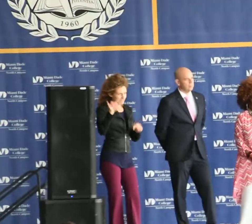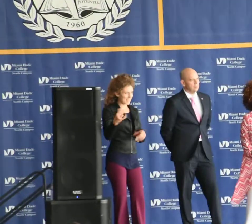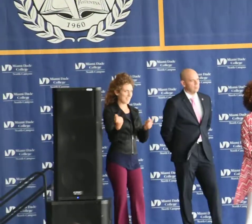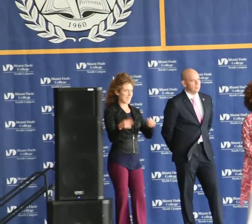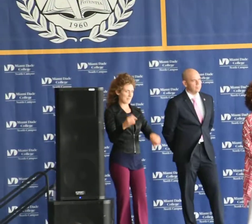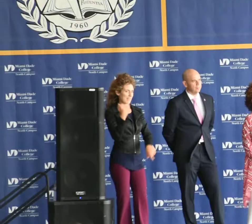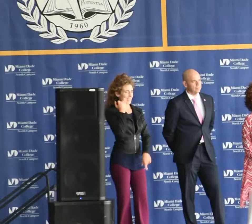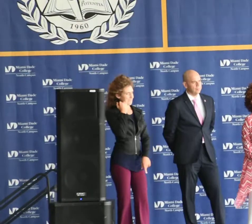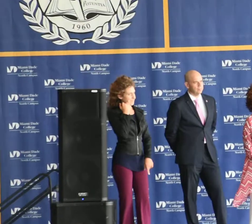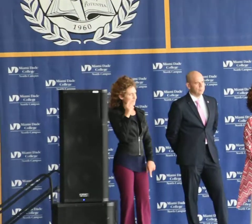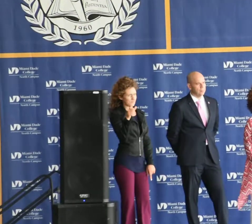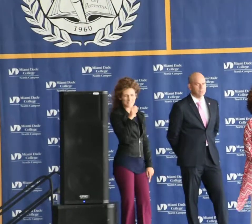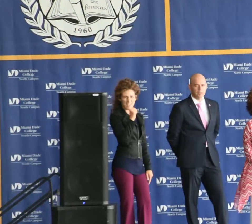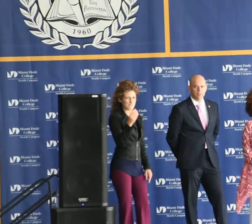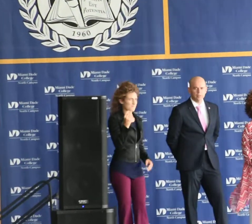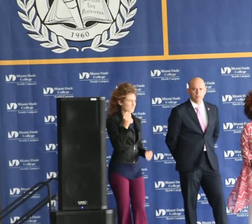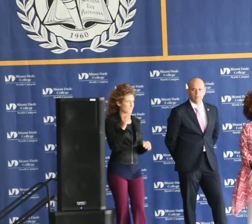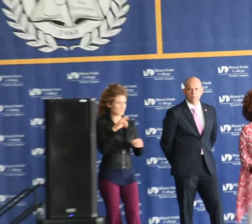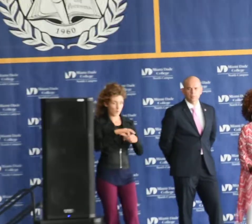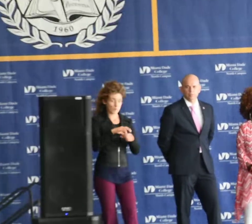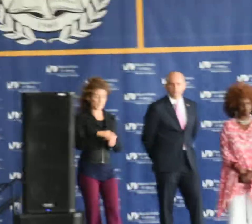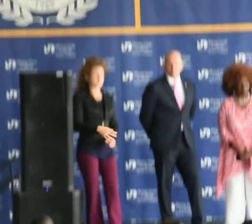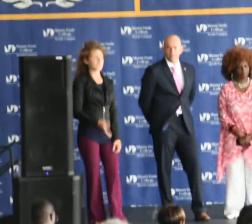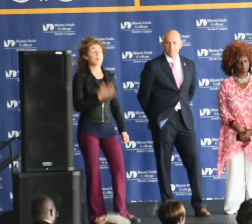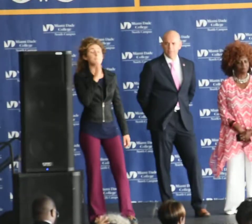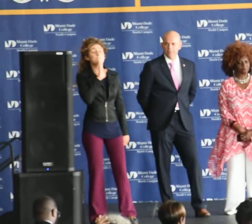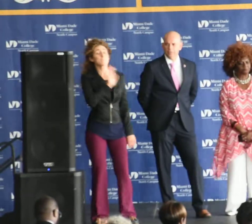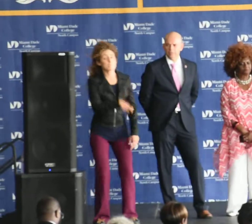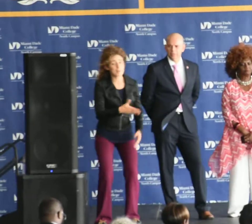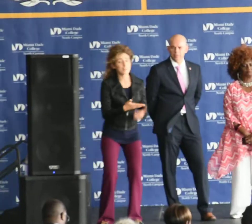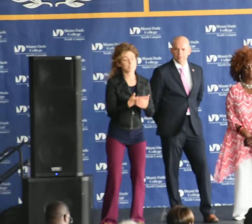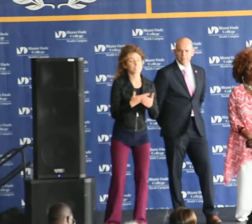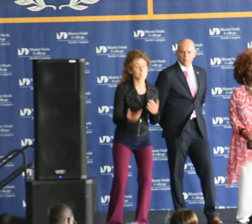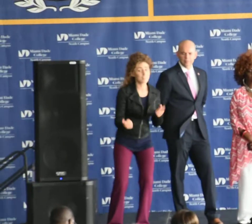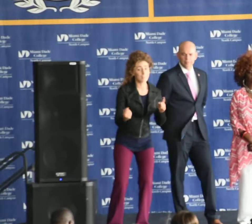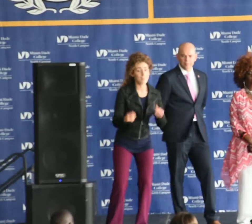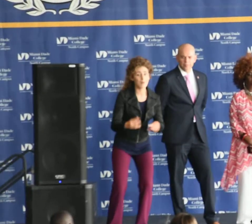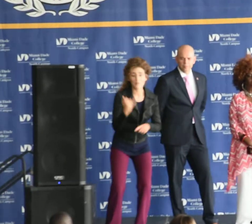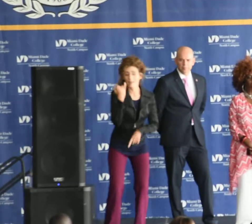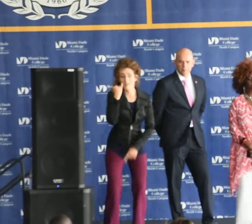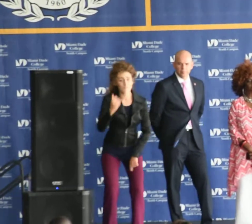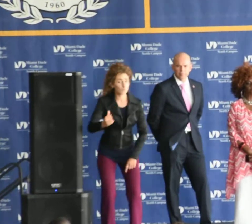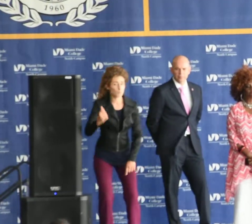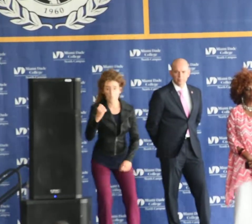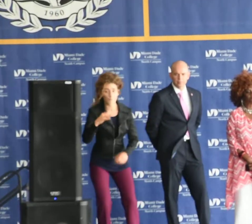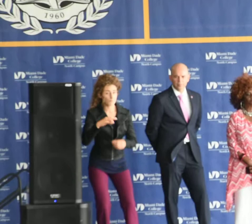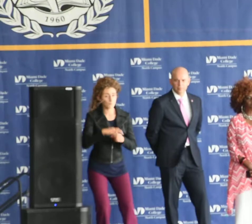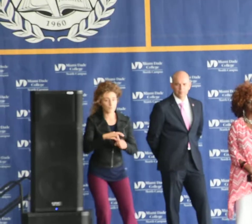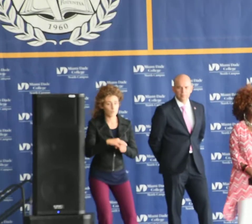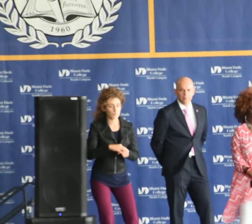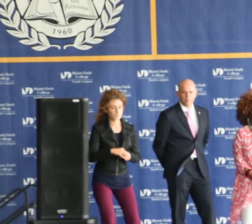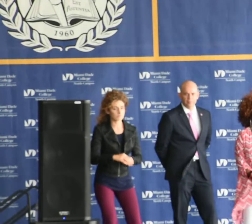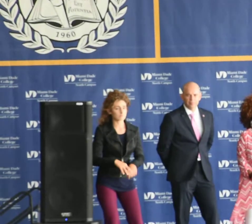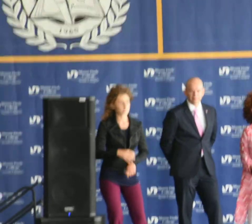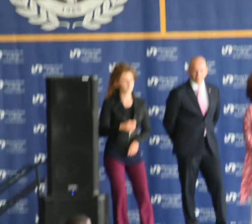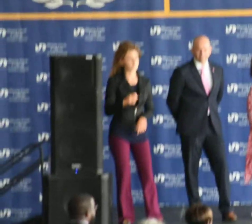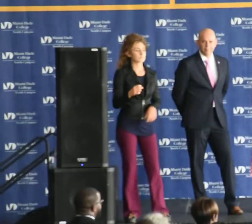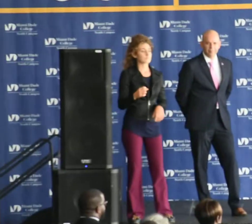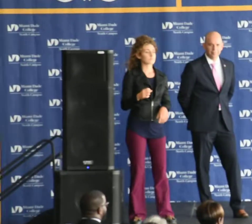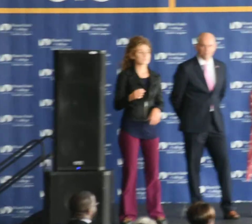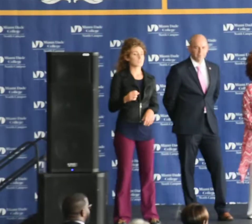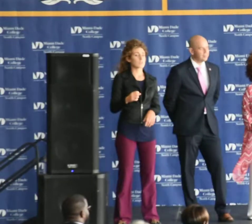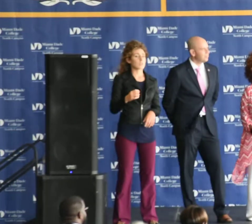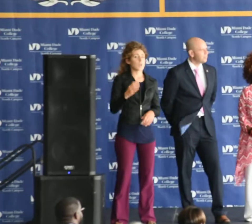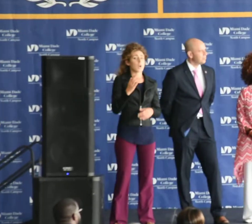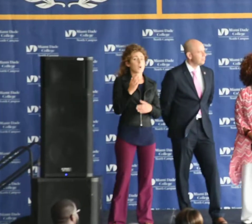bad things happen when you don't vote. I can point to certain people who are in elected office that I'm not gonna say that some